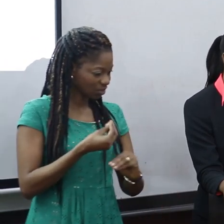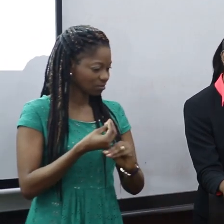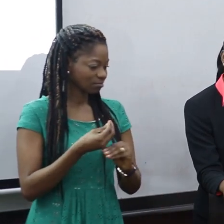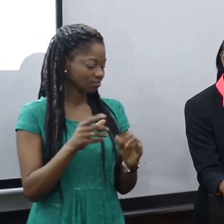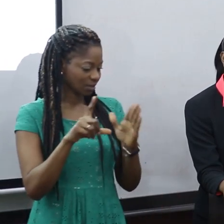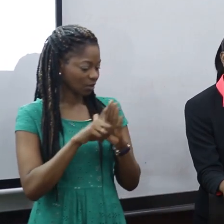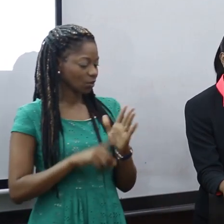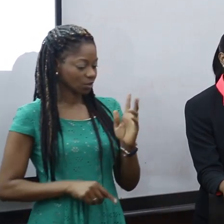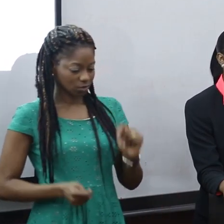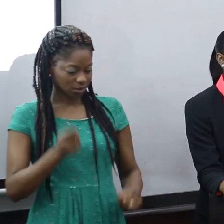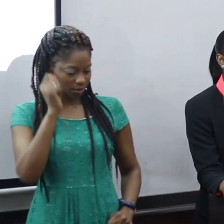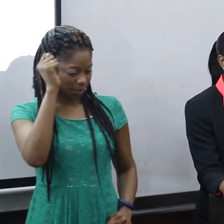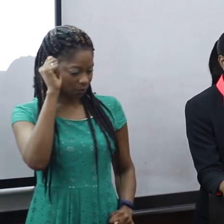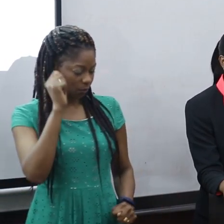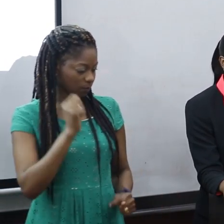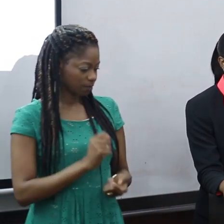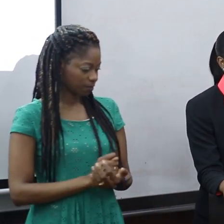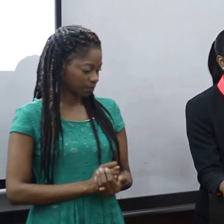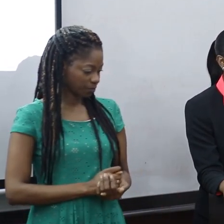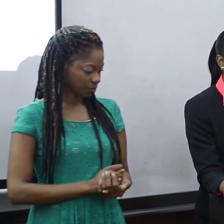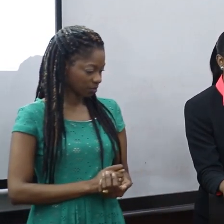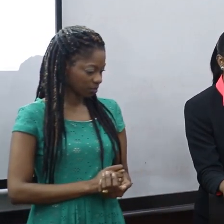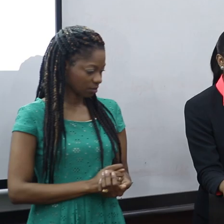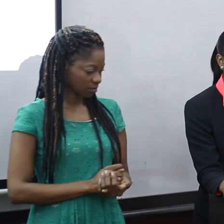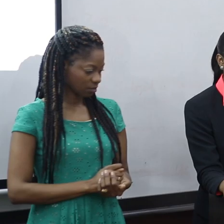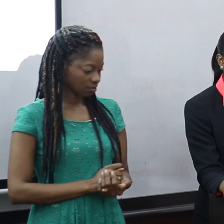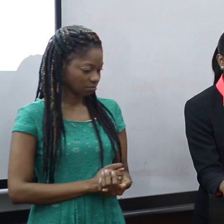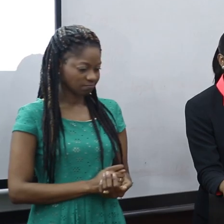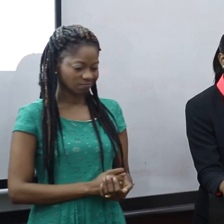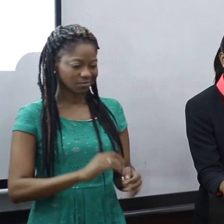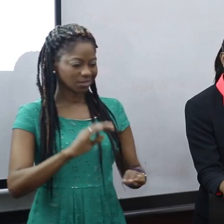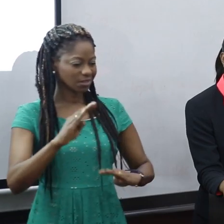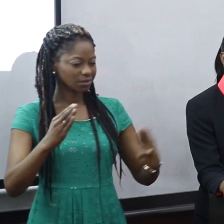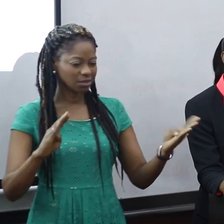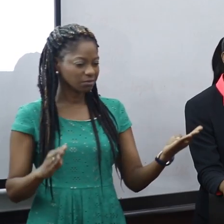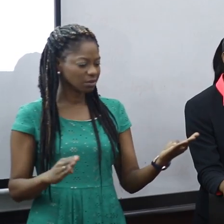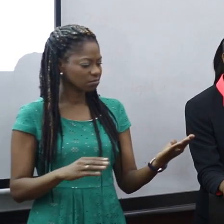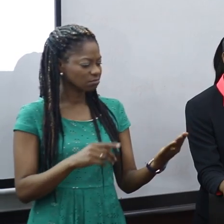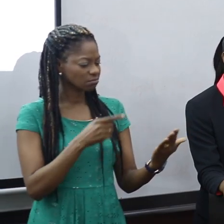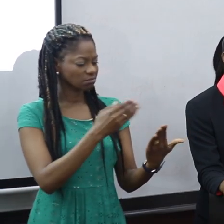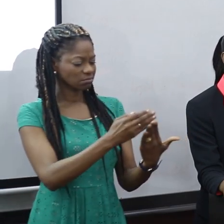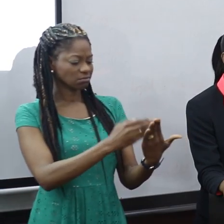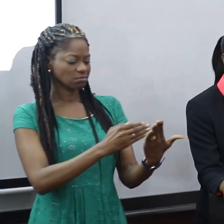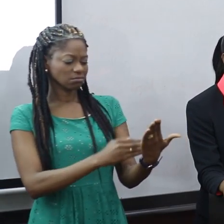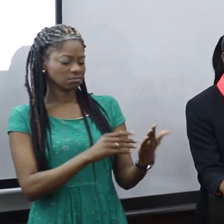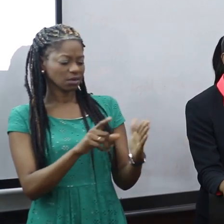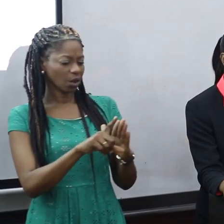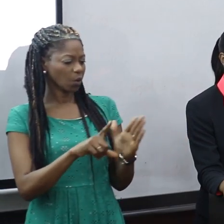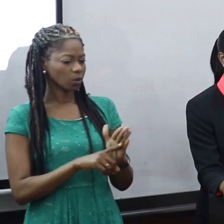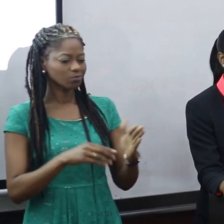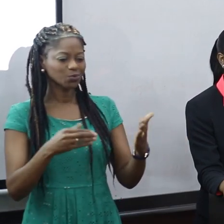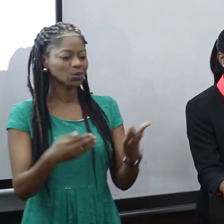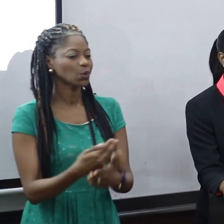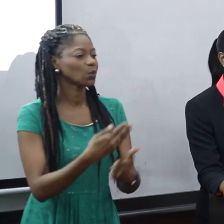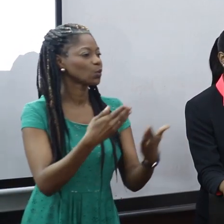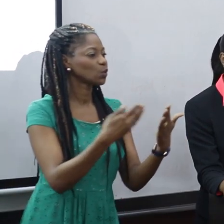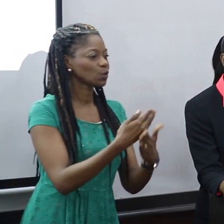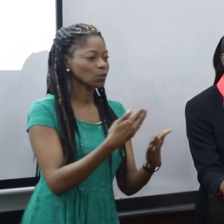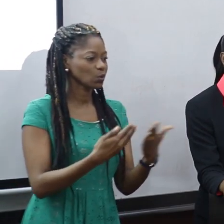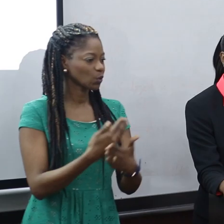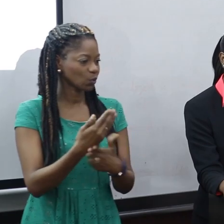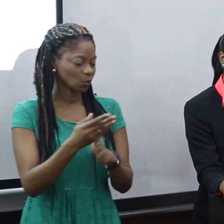But even so, there are significant gaps in policy, particularly where newer issues continue to challenge existing